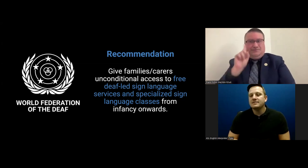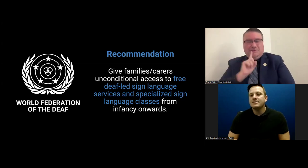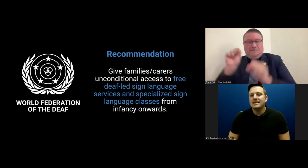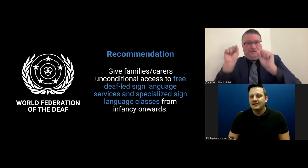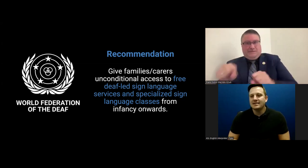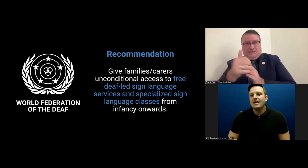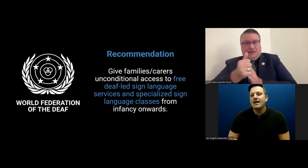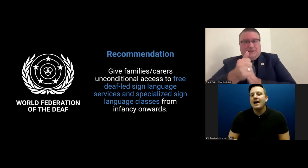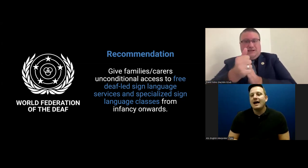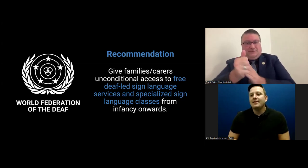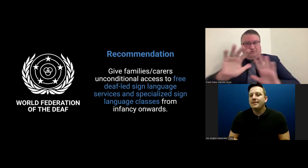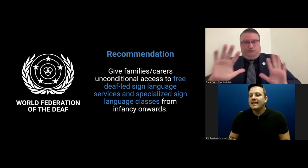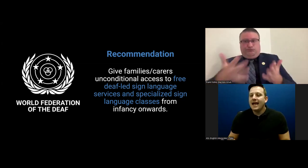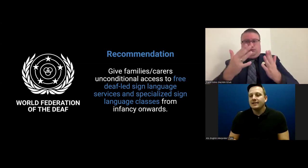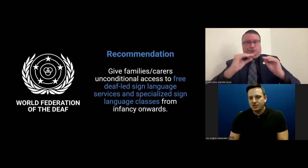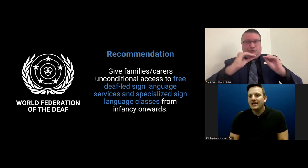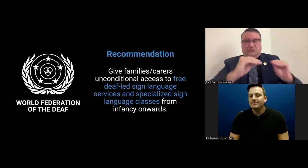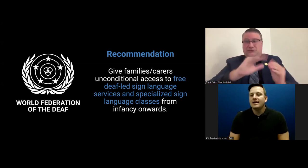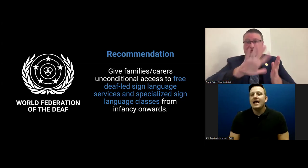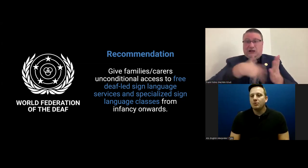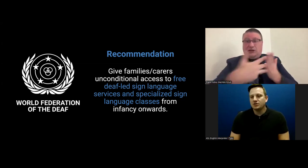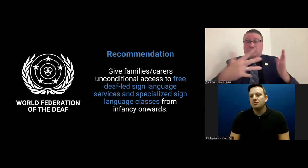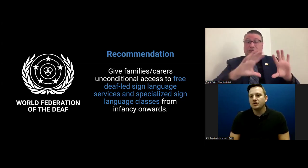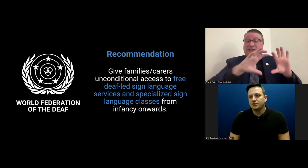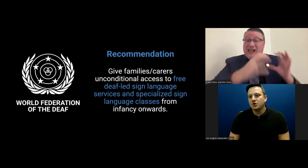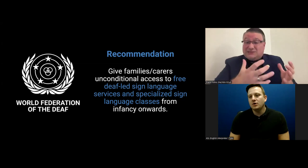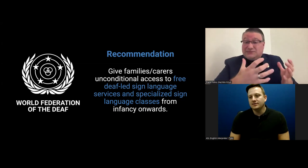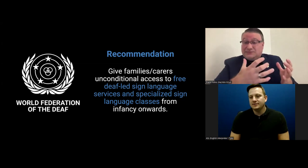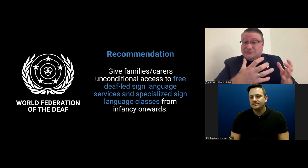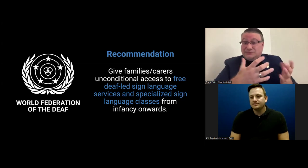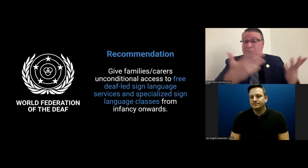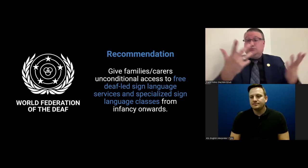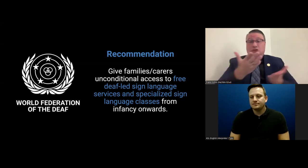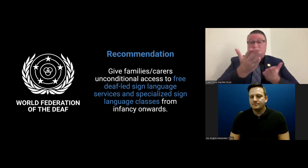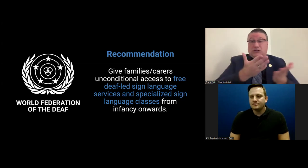a sense that they can achieve and work towards their goals.